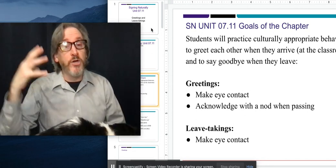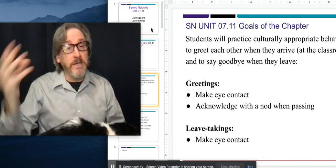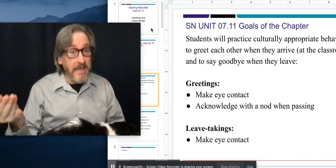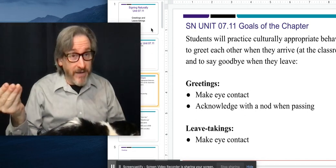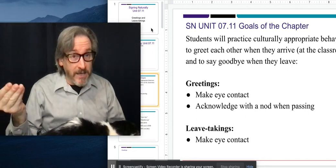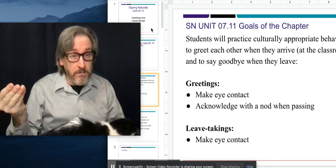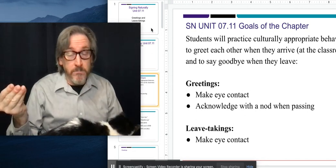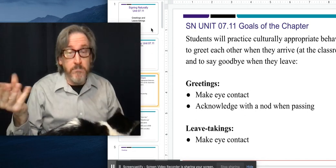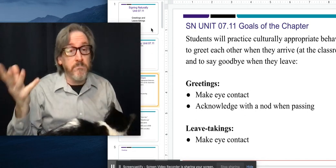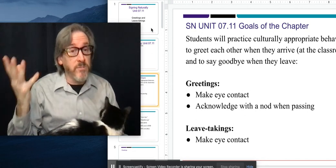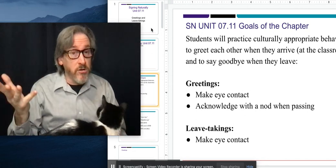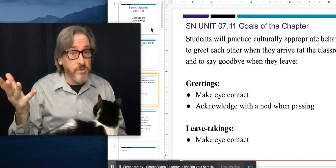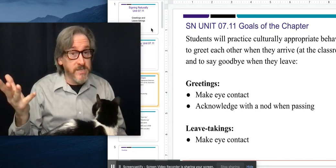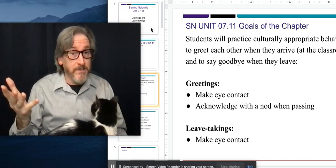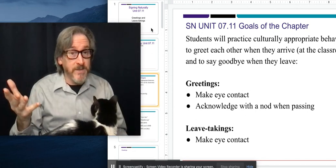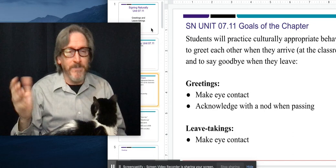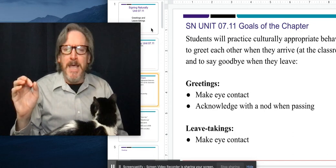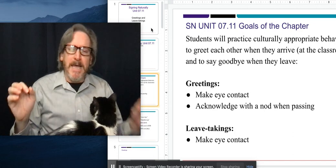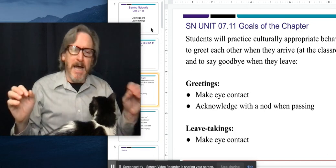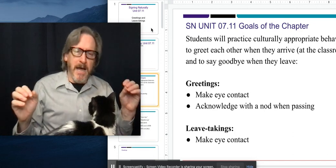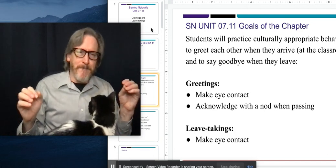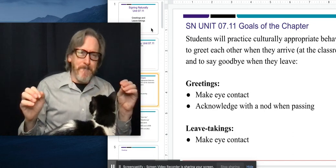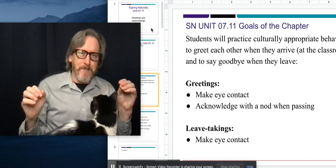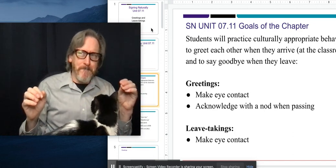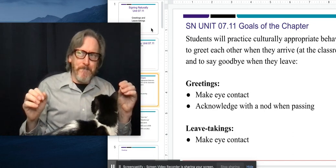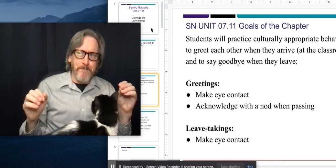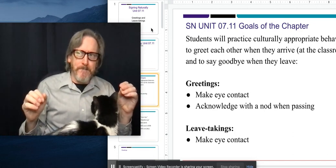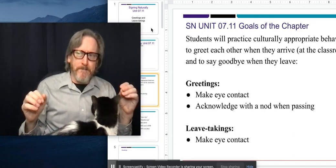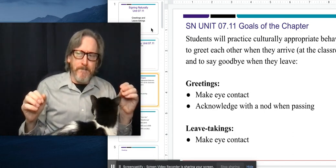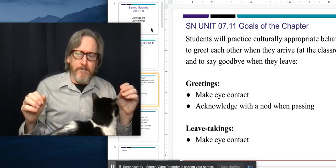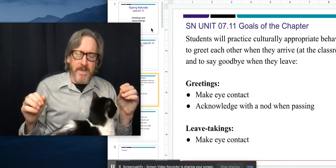When you're leaving, also the same thing.